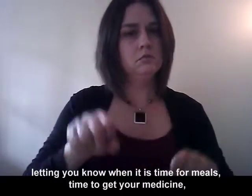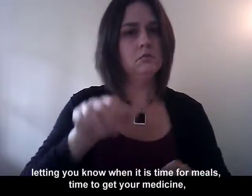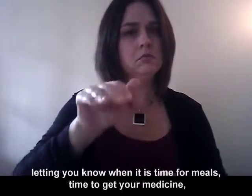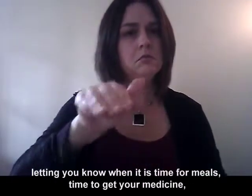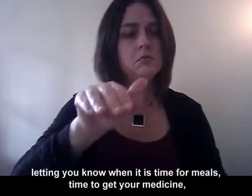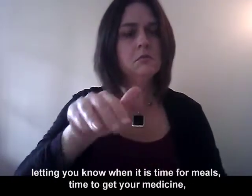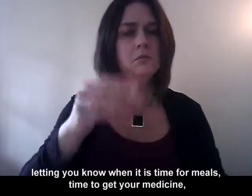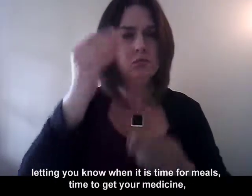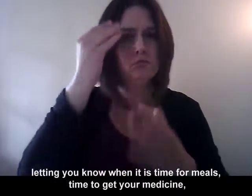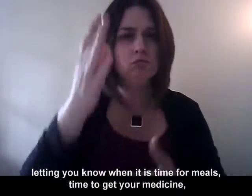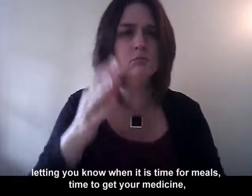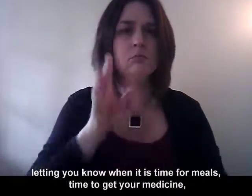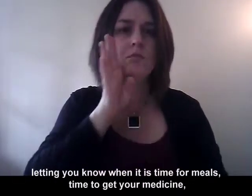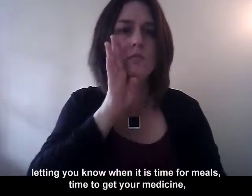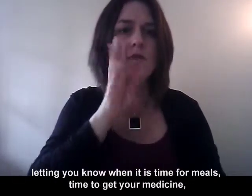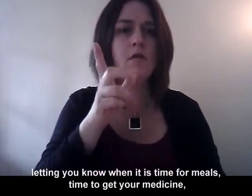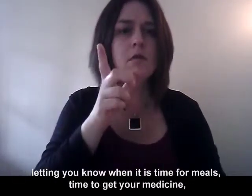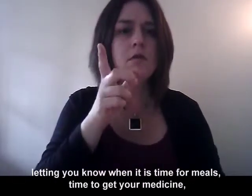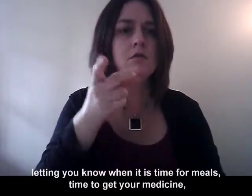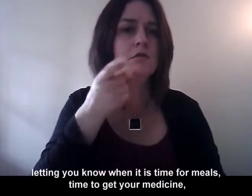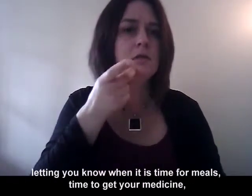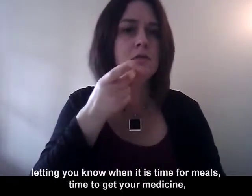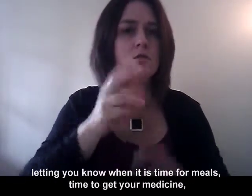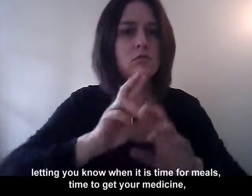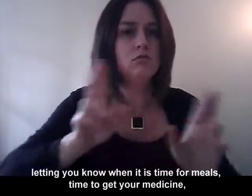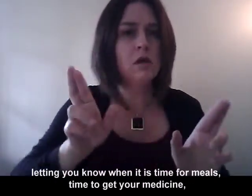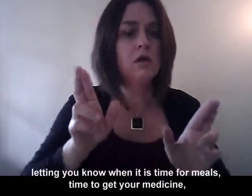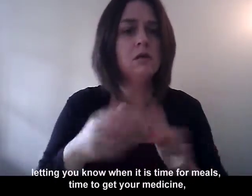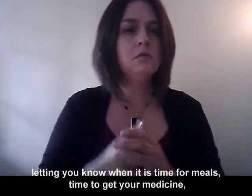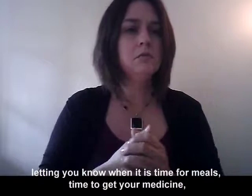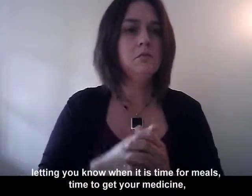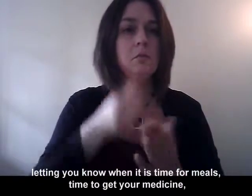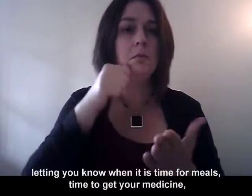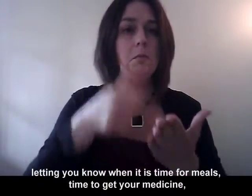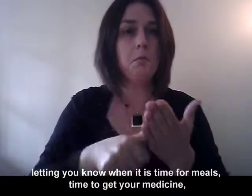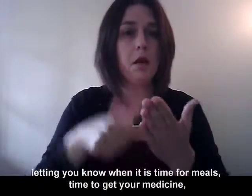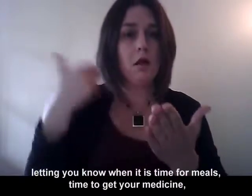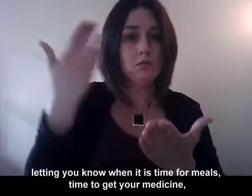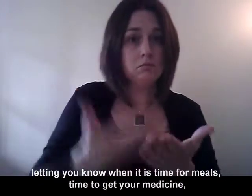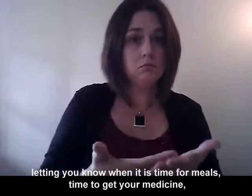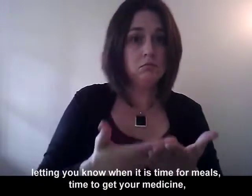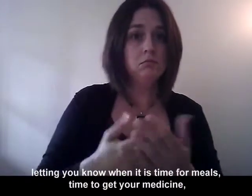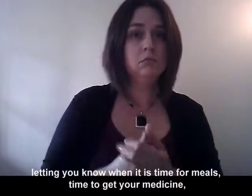letting you know when it is time for meals, time to get your medicine,